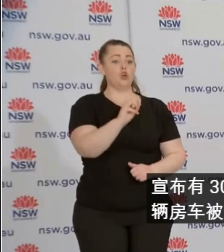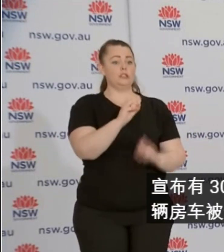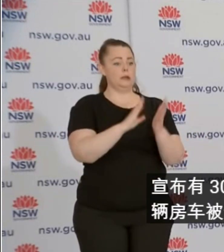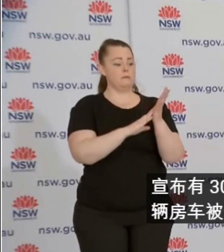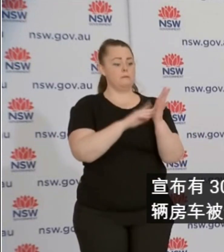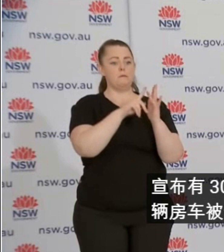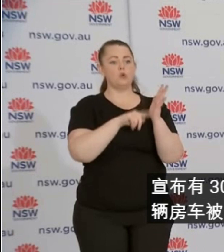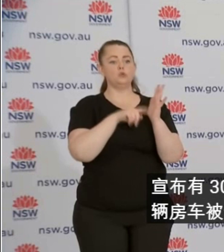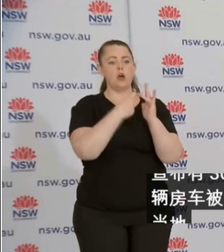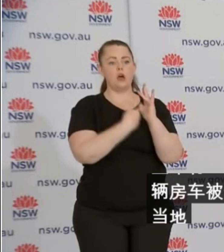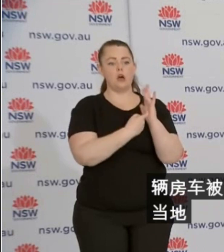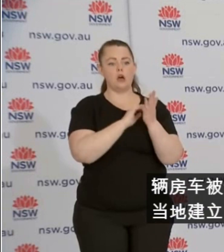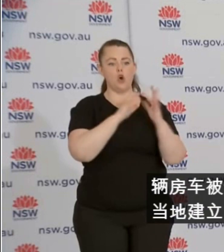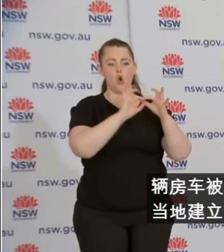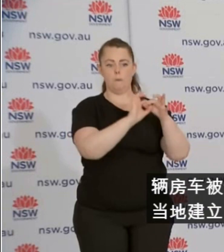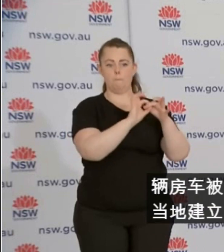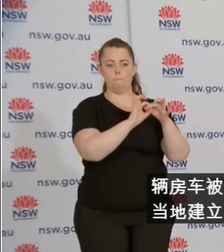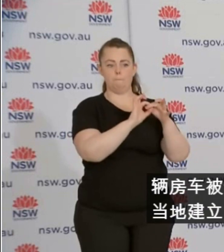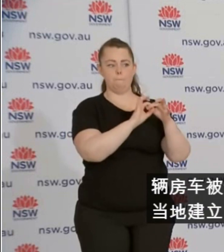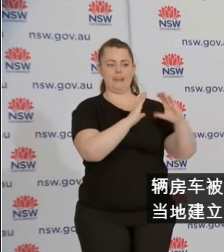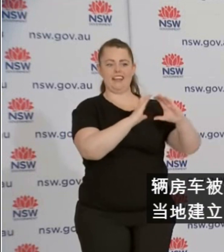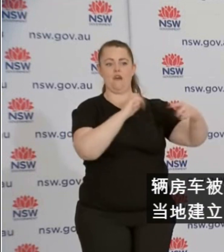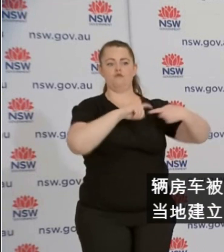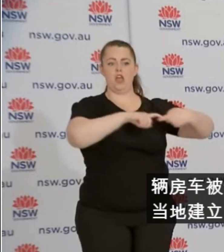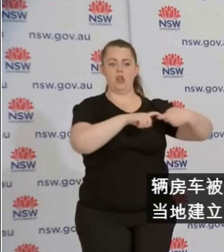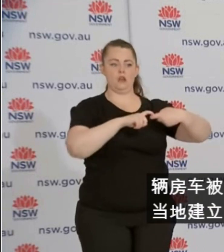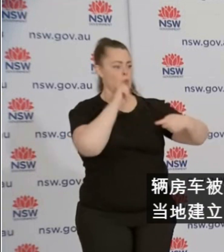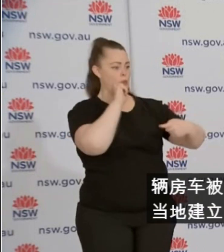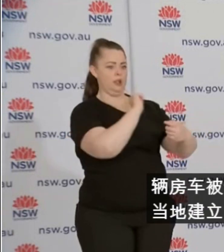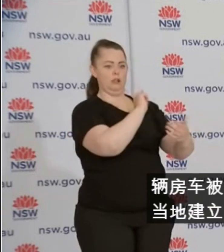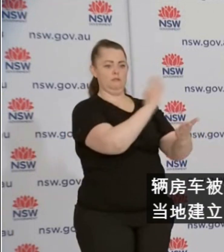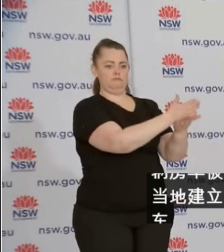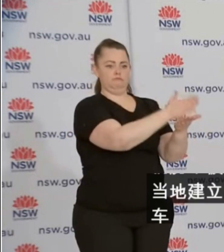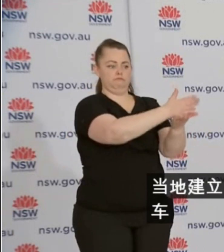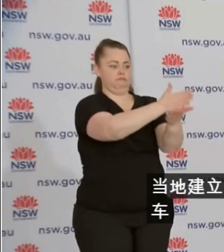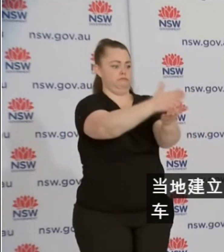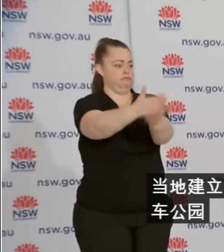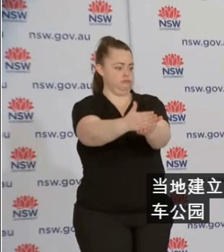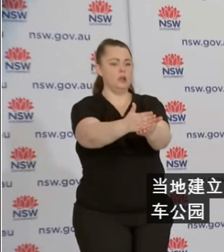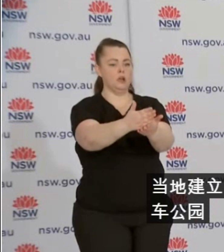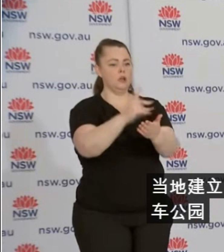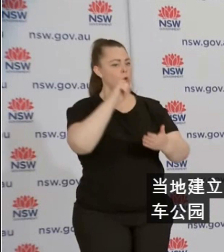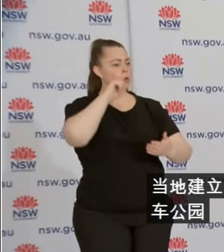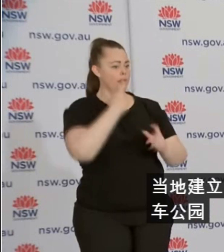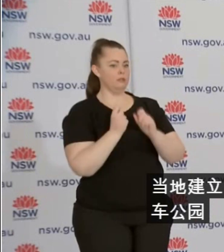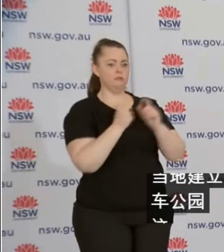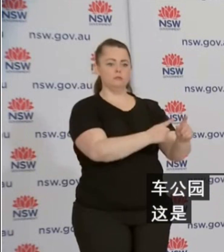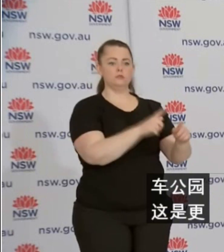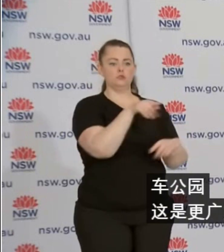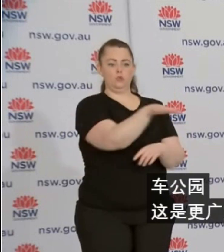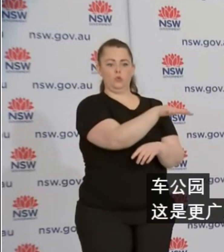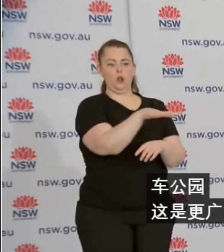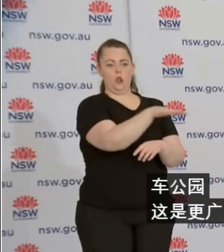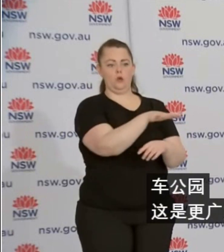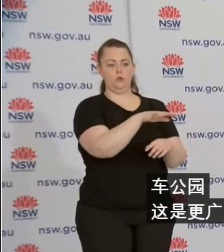to Wilcannia to be set up at the local, the council's own camp motorhome park, that was